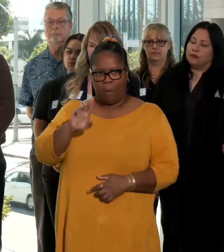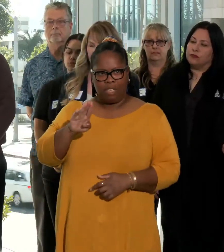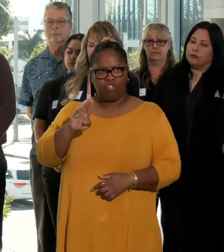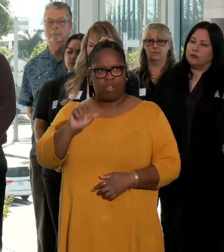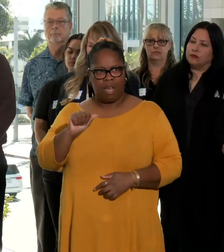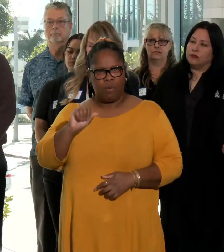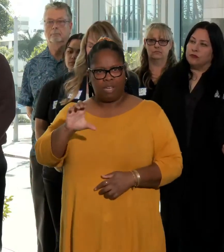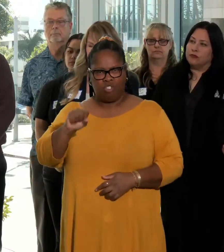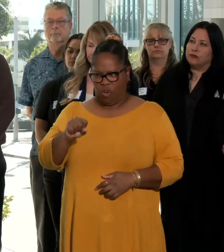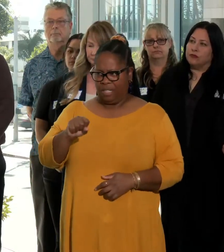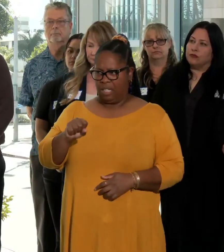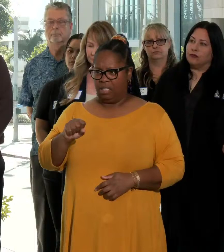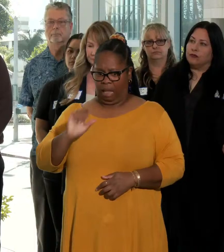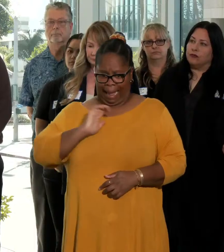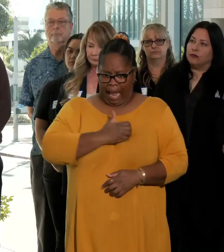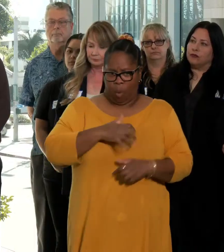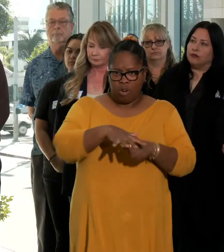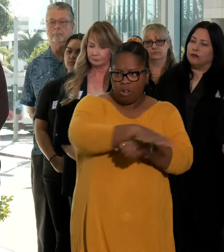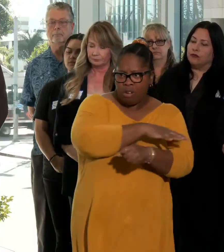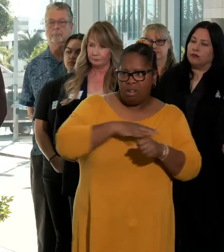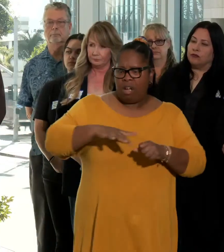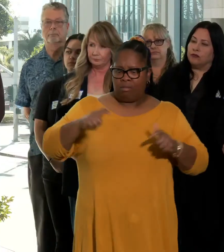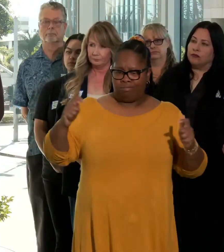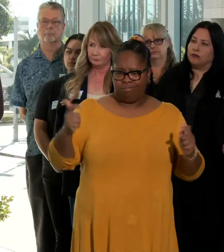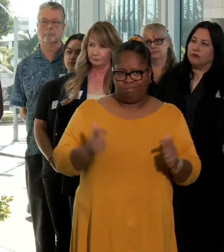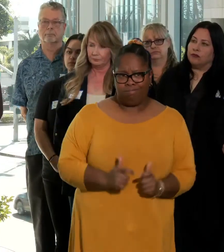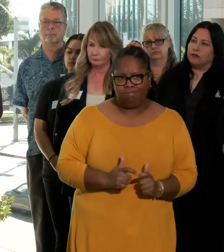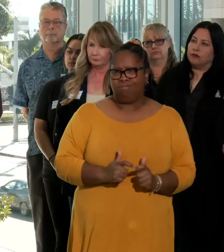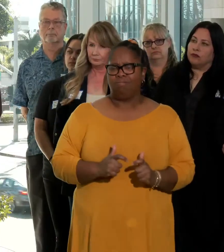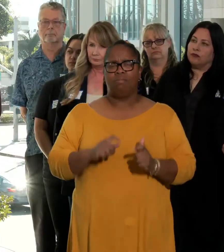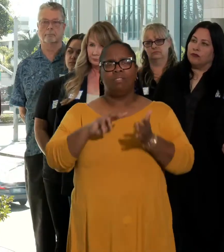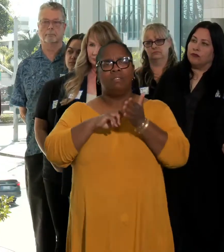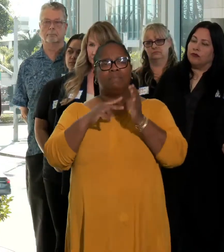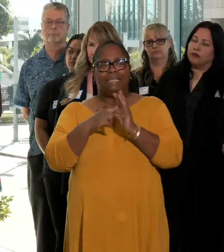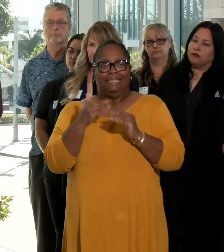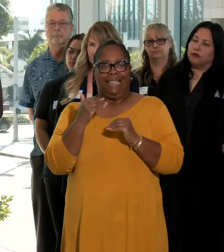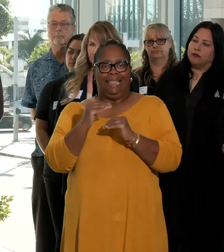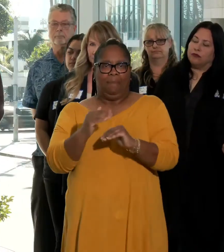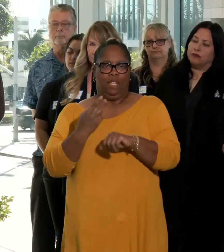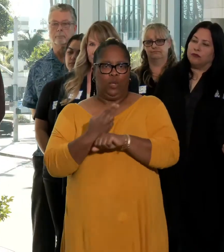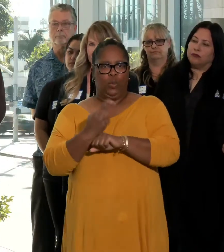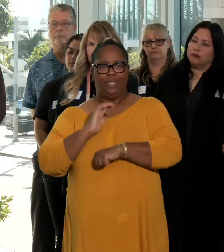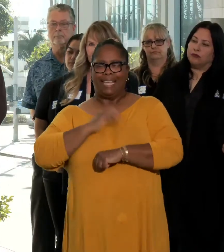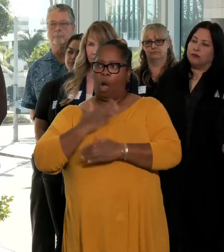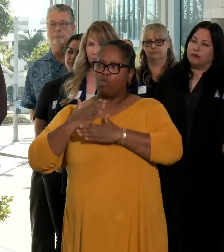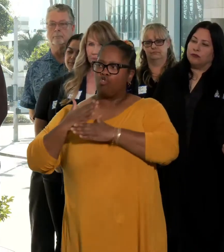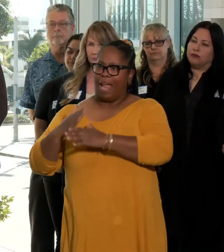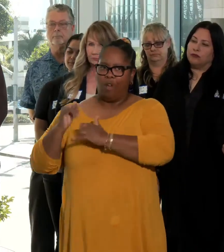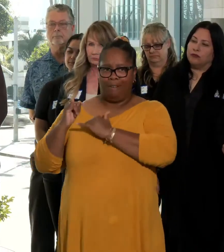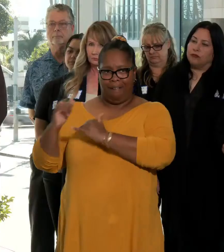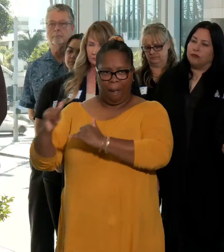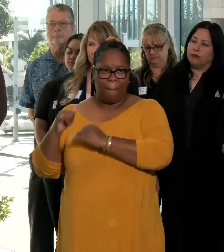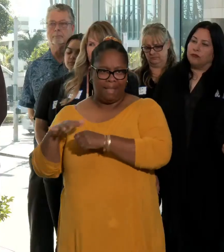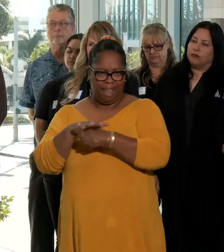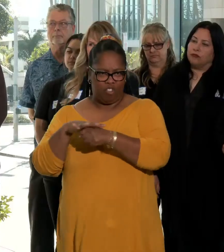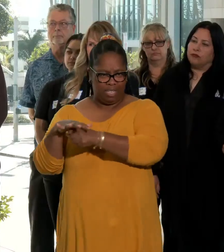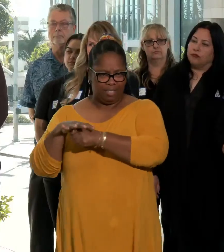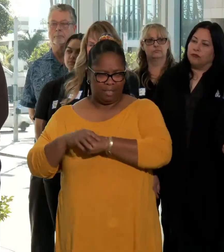to incrementally decrease our operating footprint and significantly limit the use of our shared common areas.